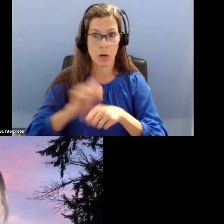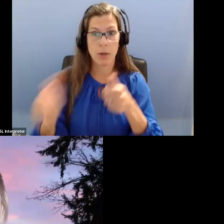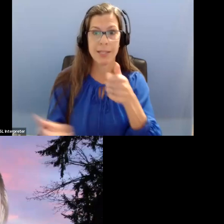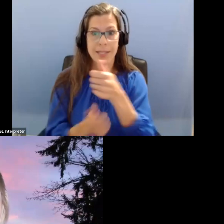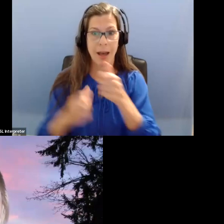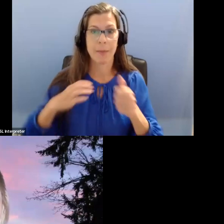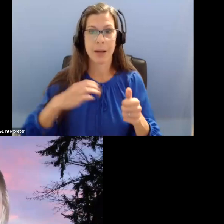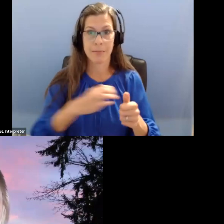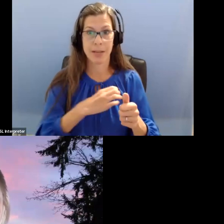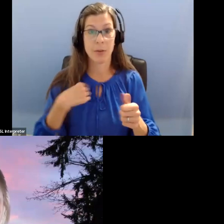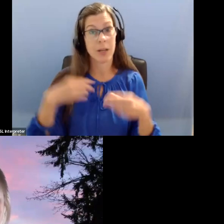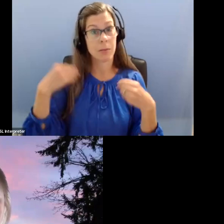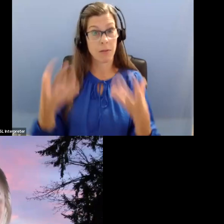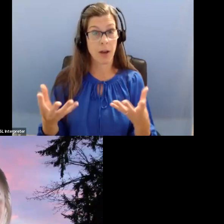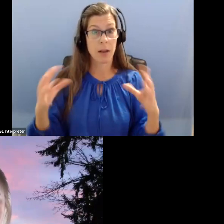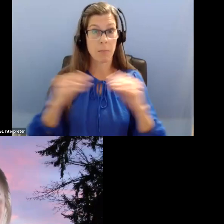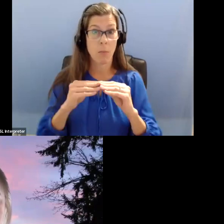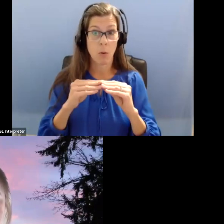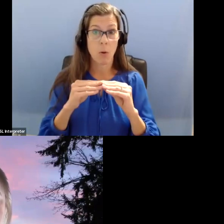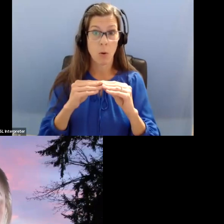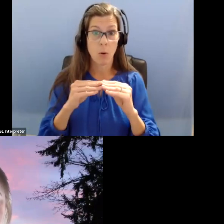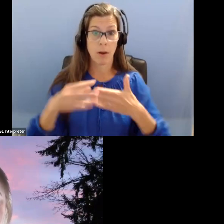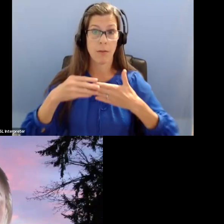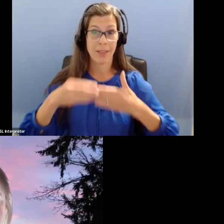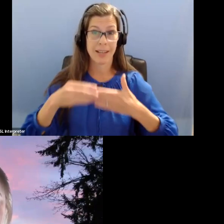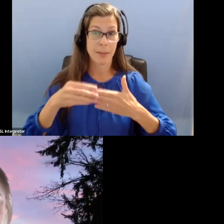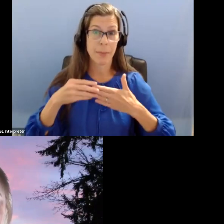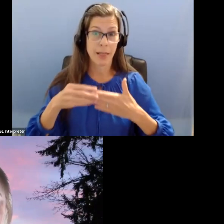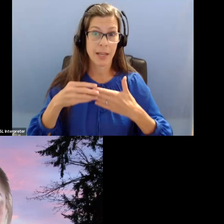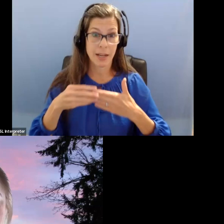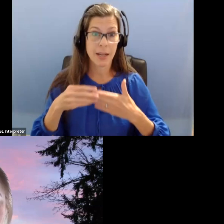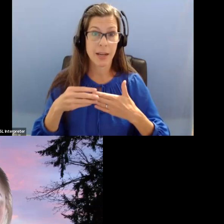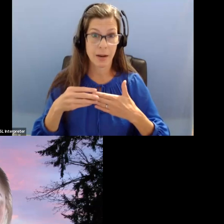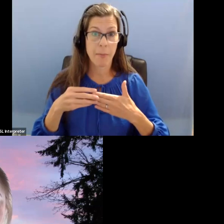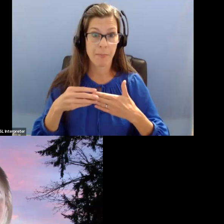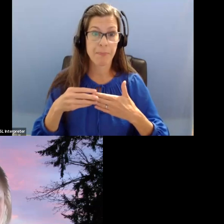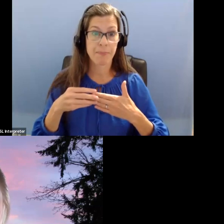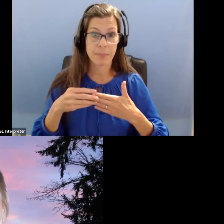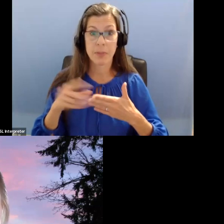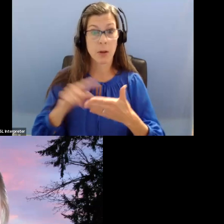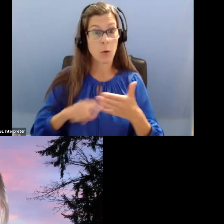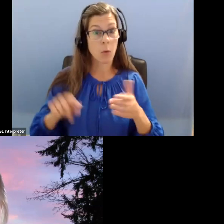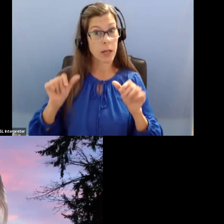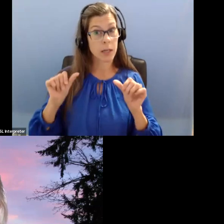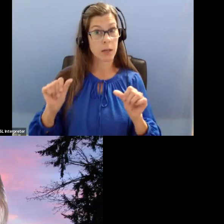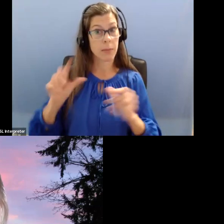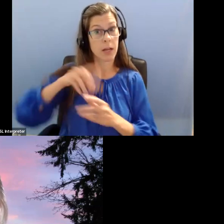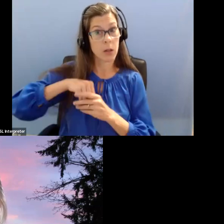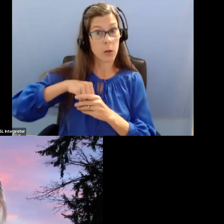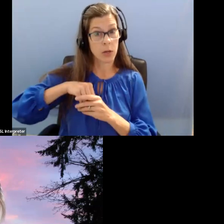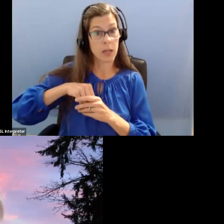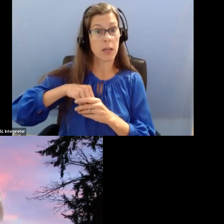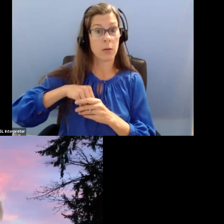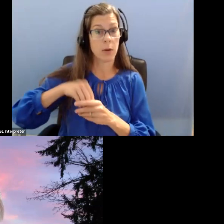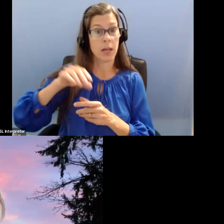we provided a little bit more flexibility on what could be in the technology platform. We really